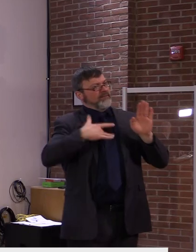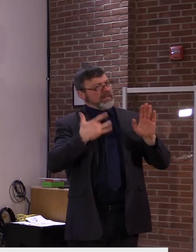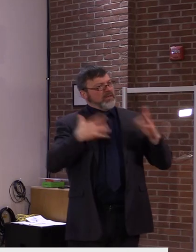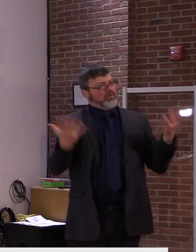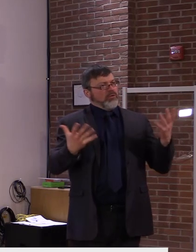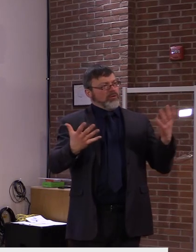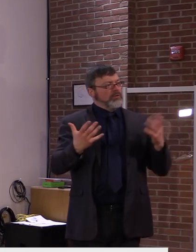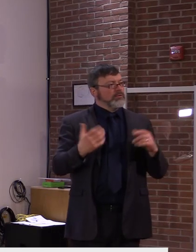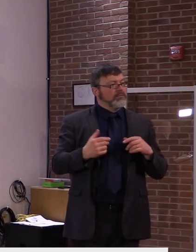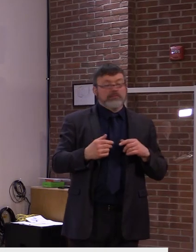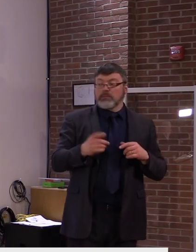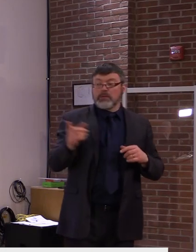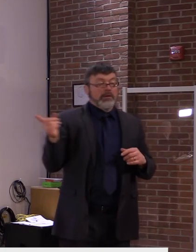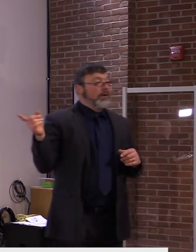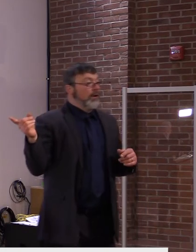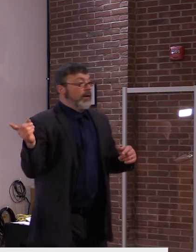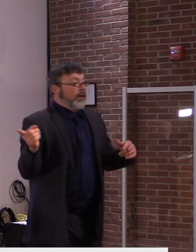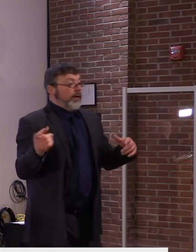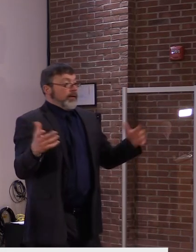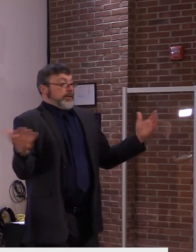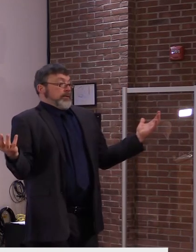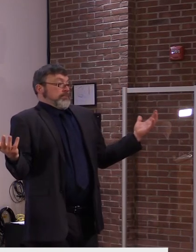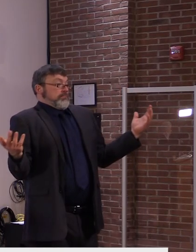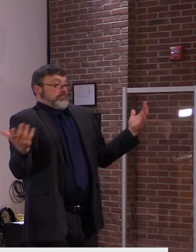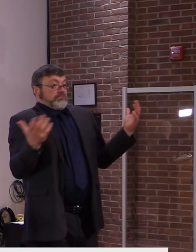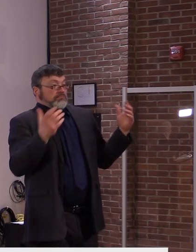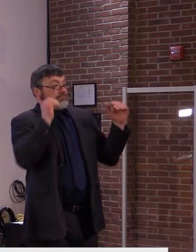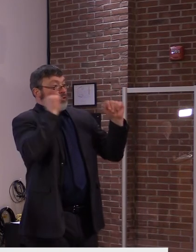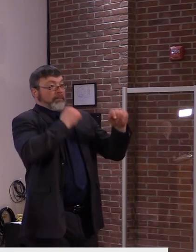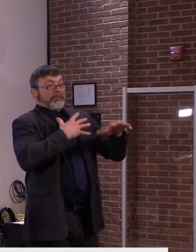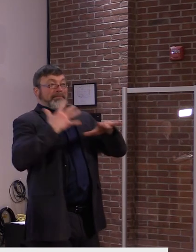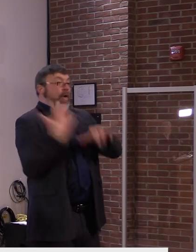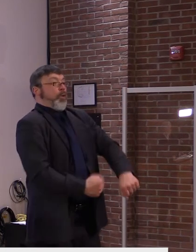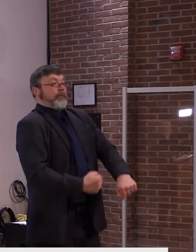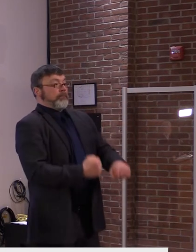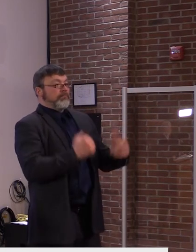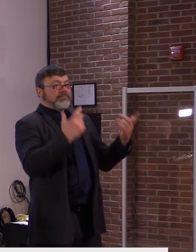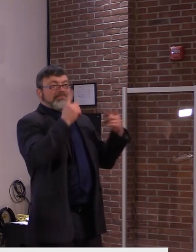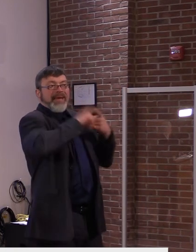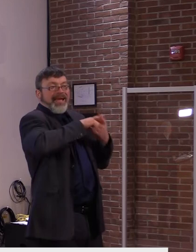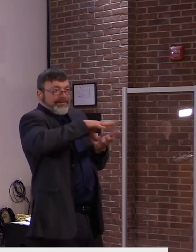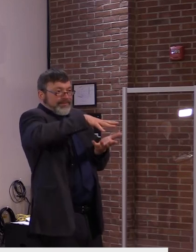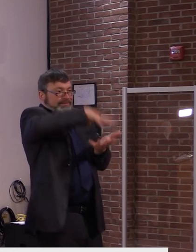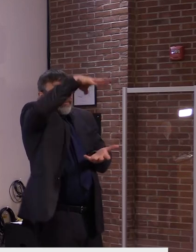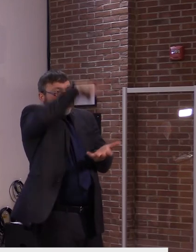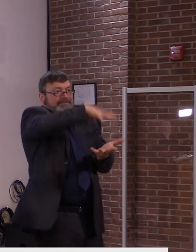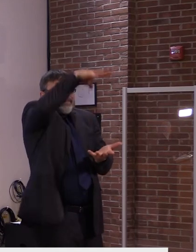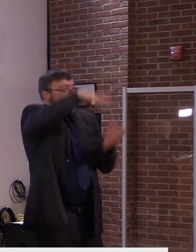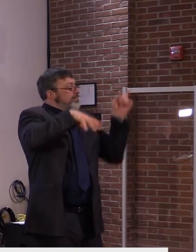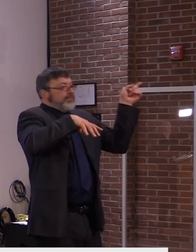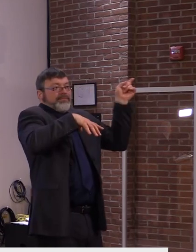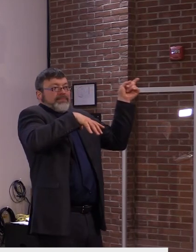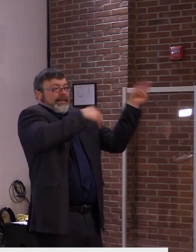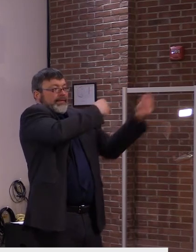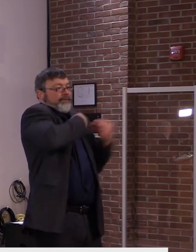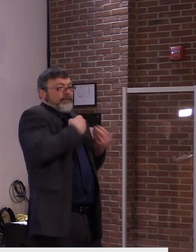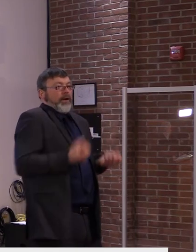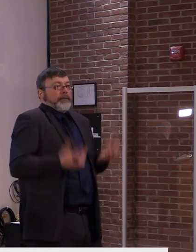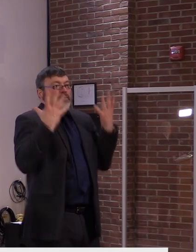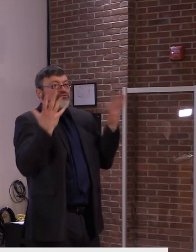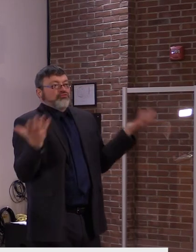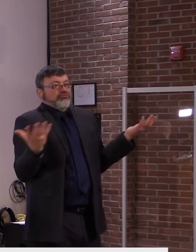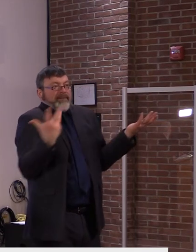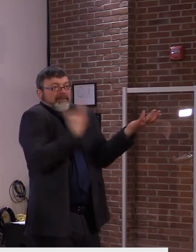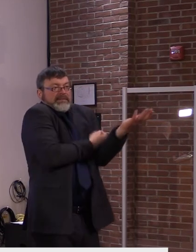have planned that we would be done with the 65 plus when we